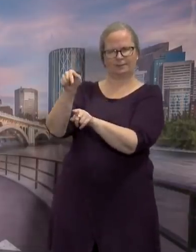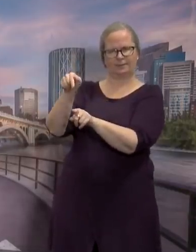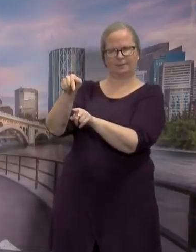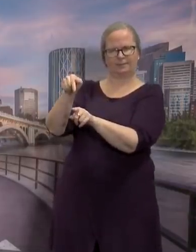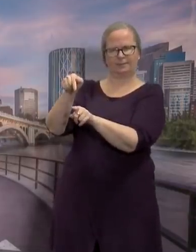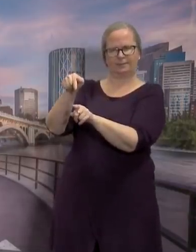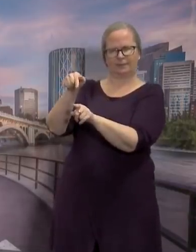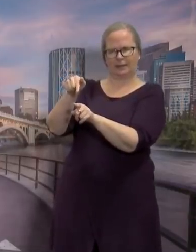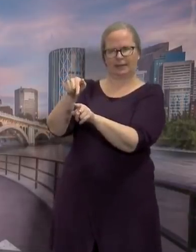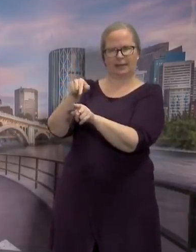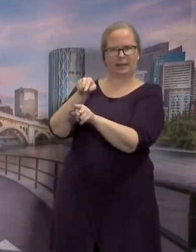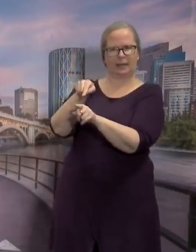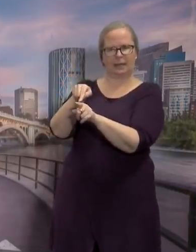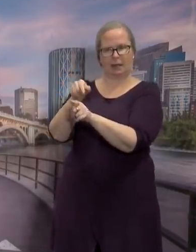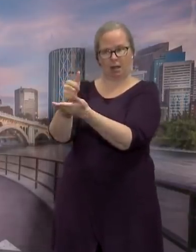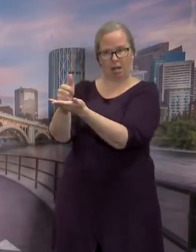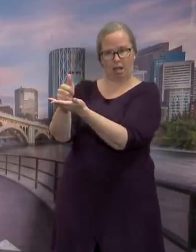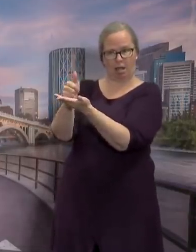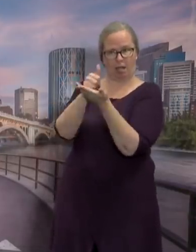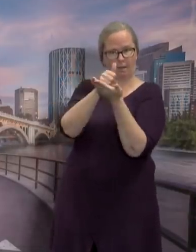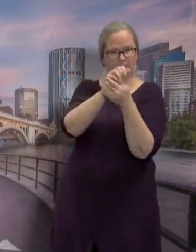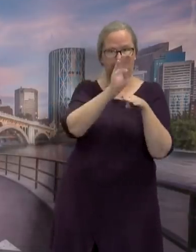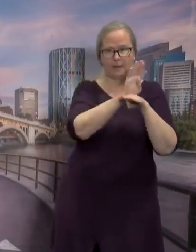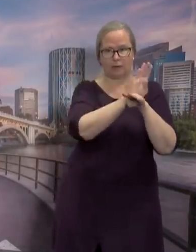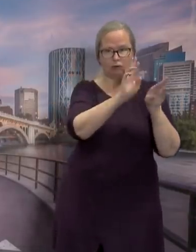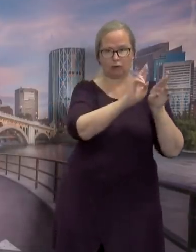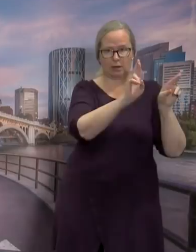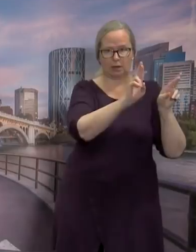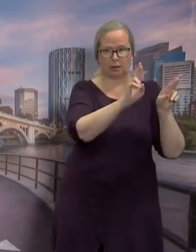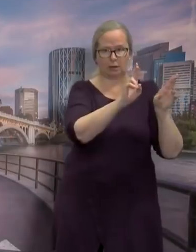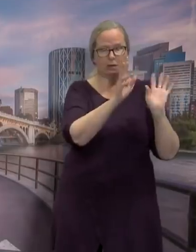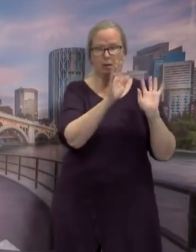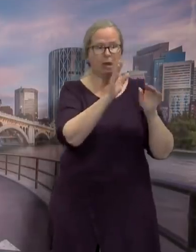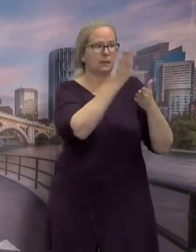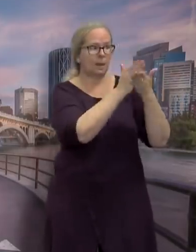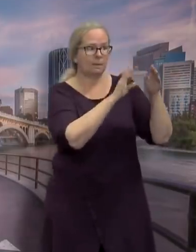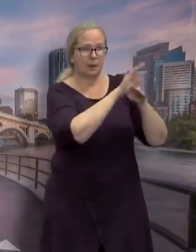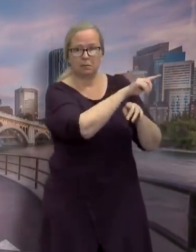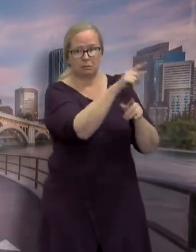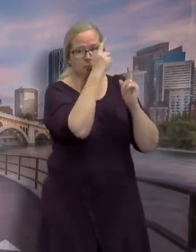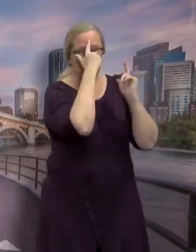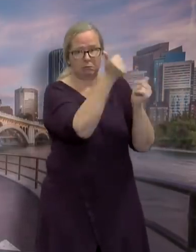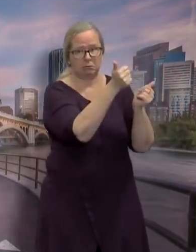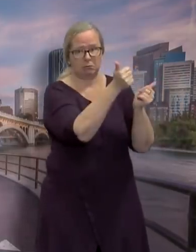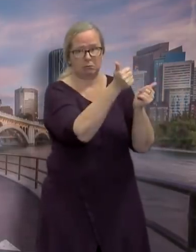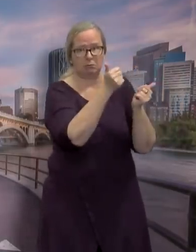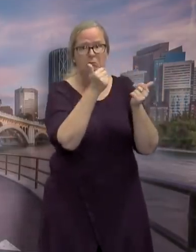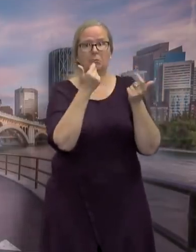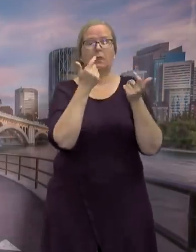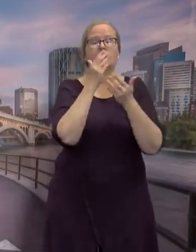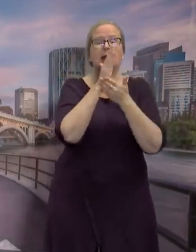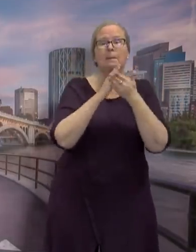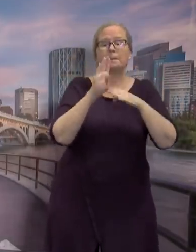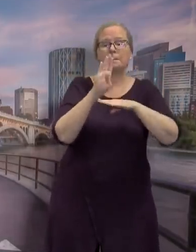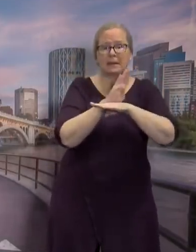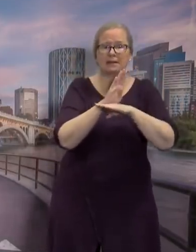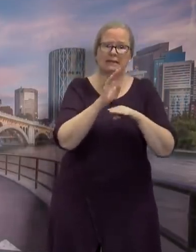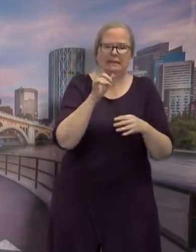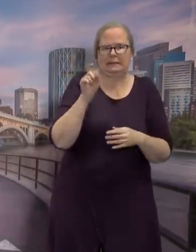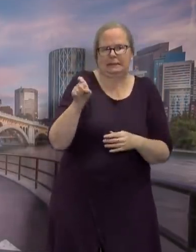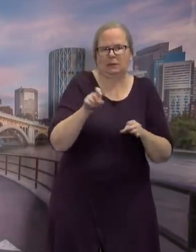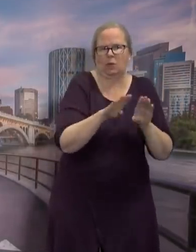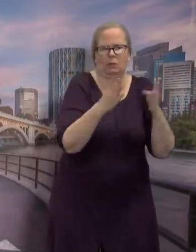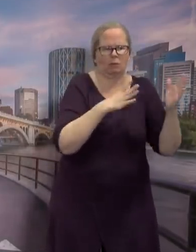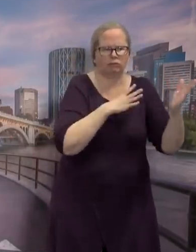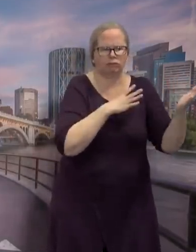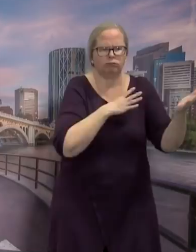to make their choice. They don't have to reopen. But for some businesses, that is the right thing to do. And I've heard from a lot that they're saying, you know, that's